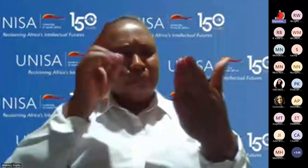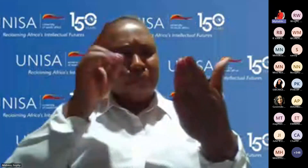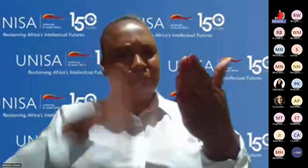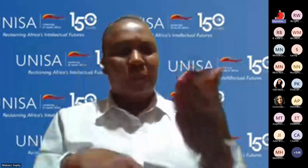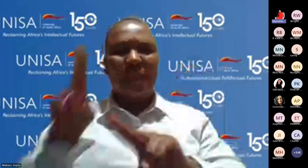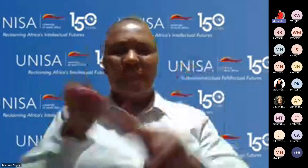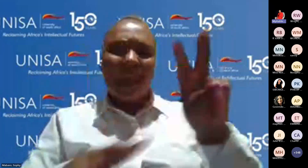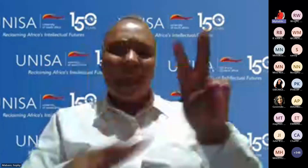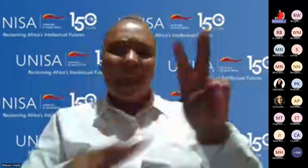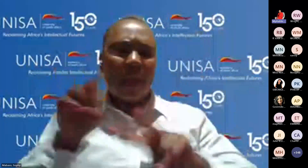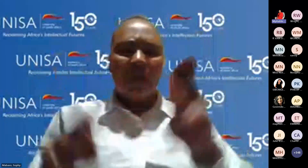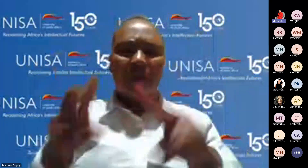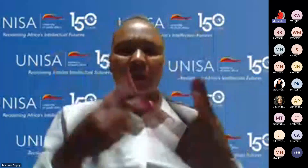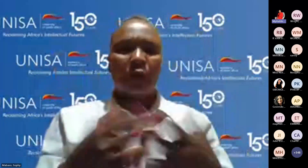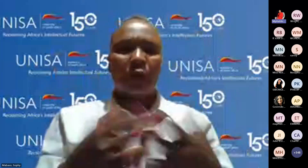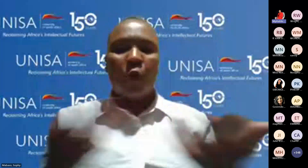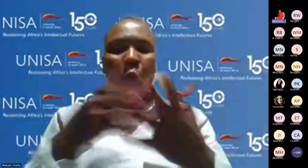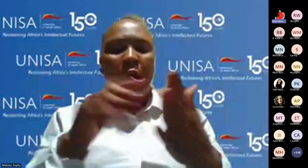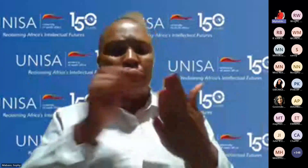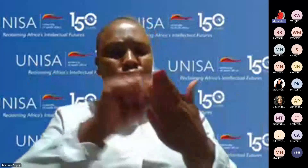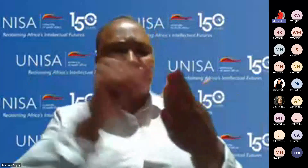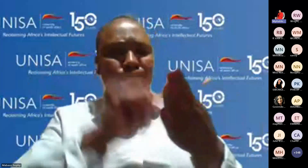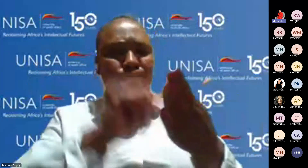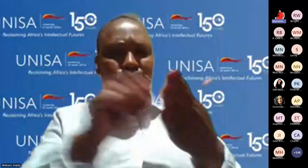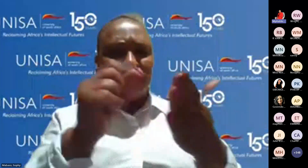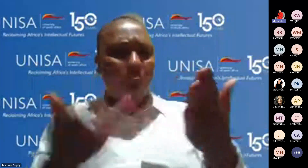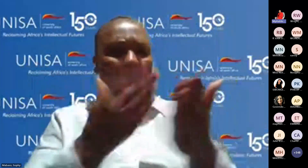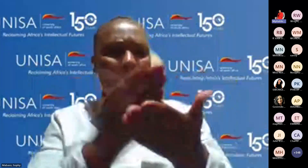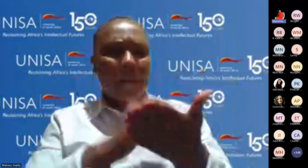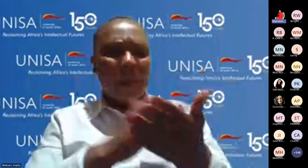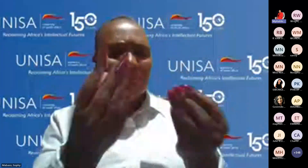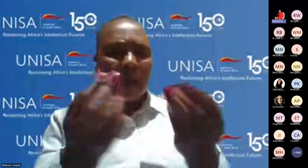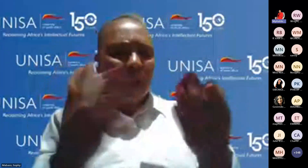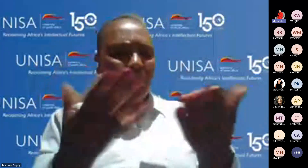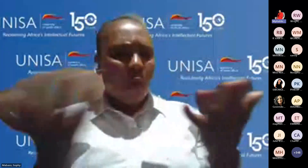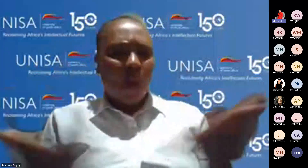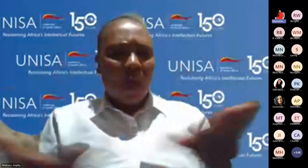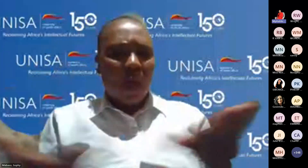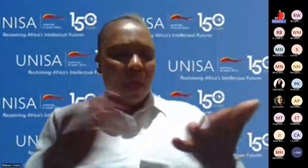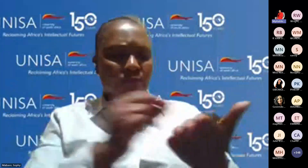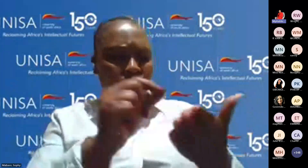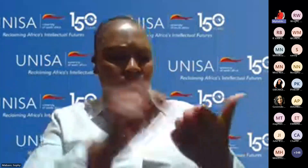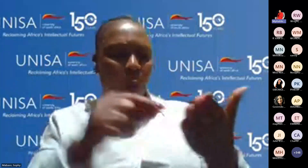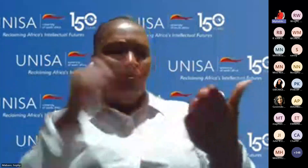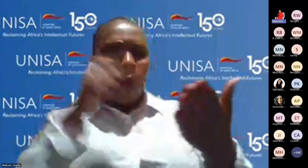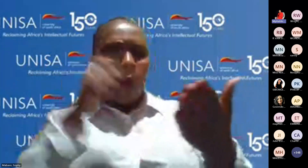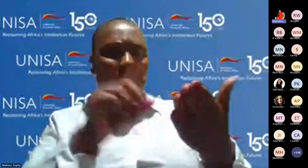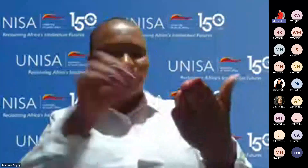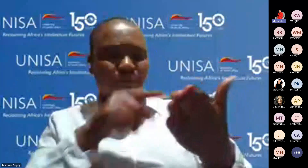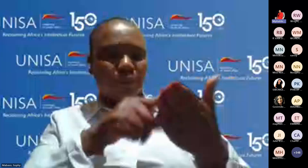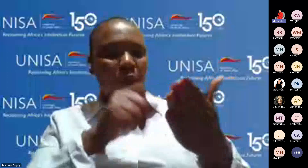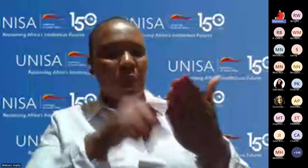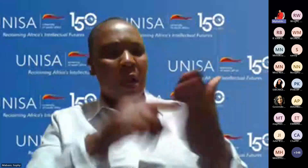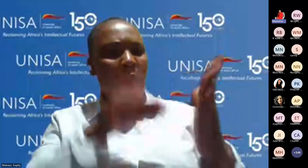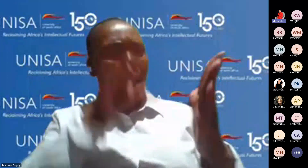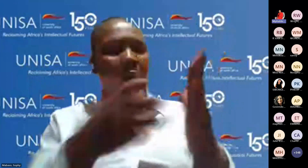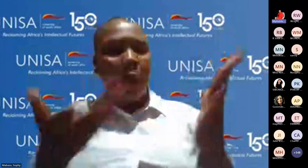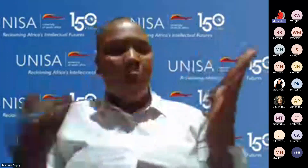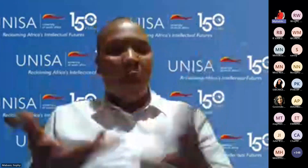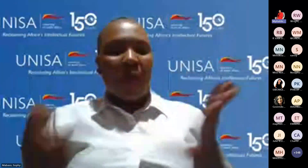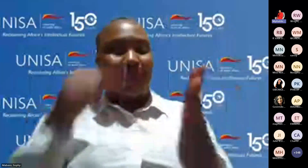check where you have noted your page numbers to now see that, okay, this question, I'm going to locate it in